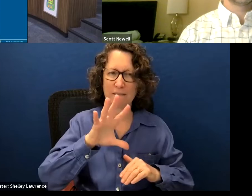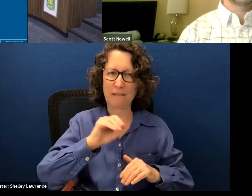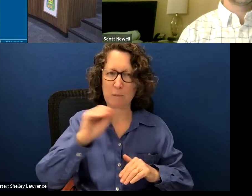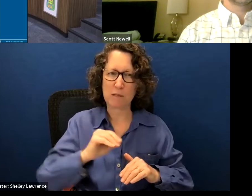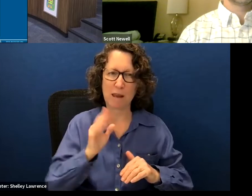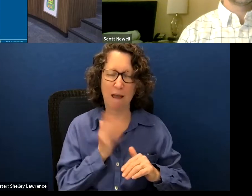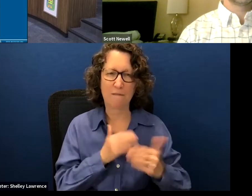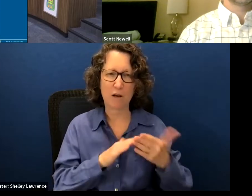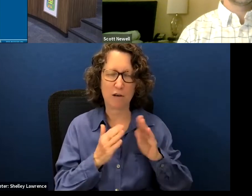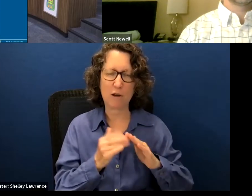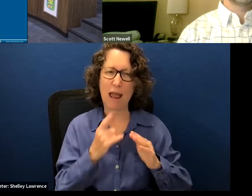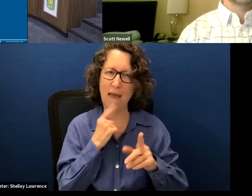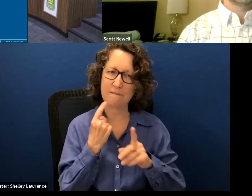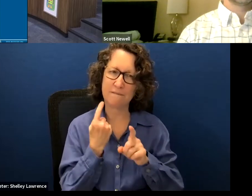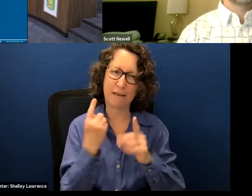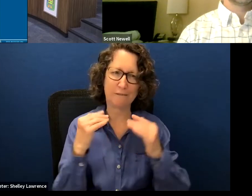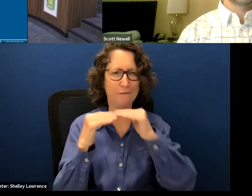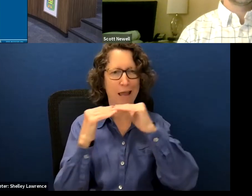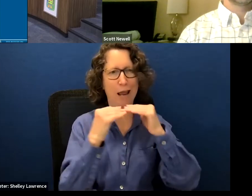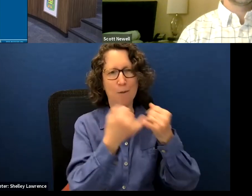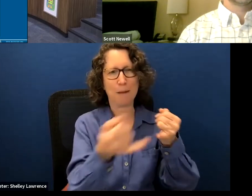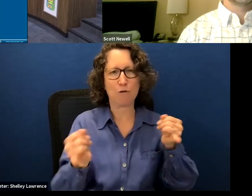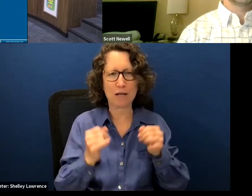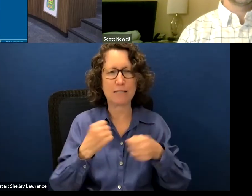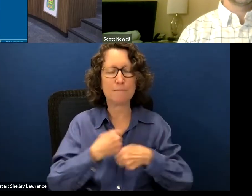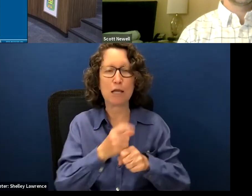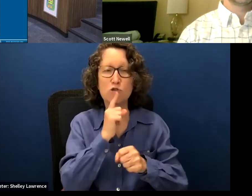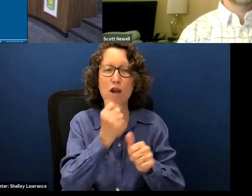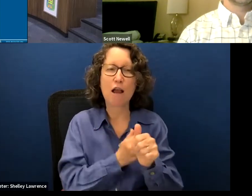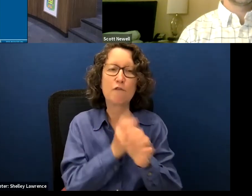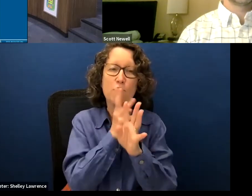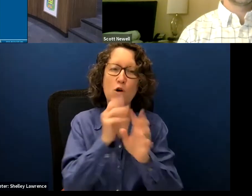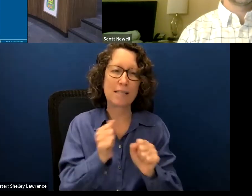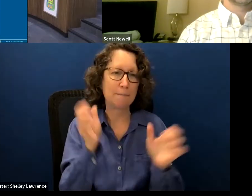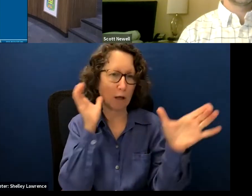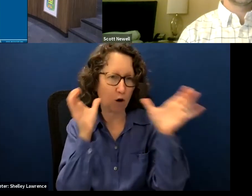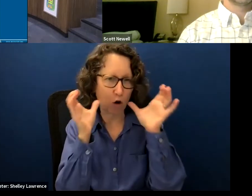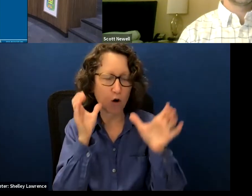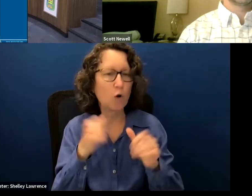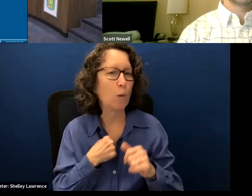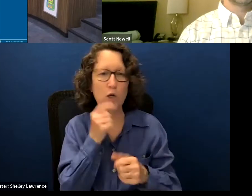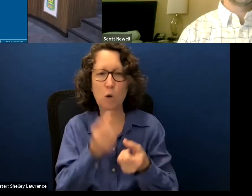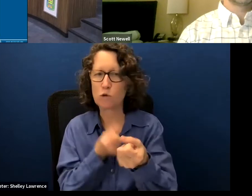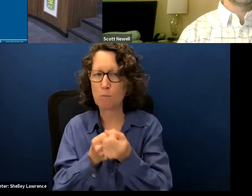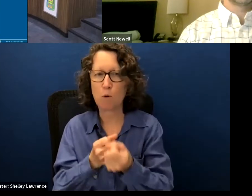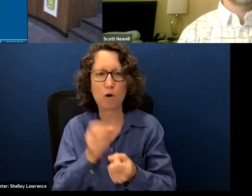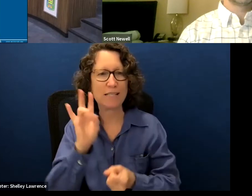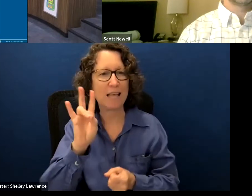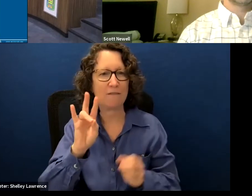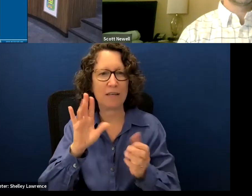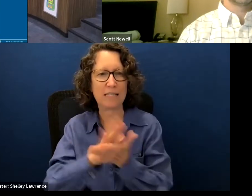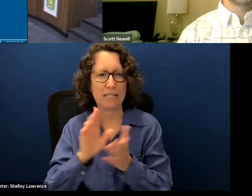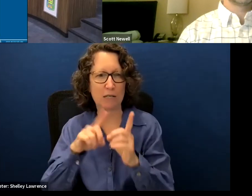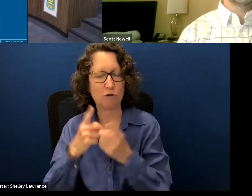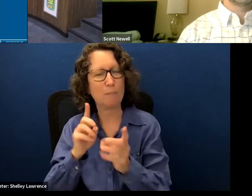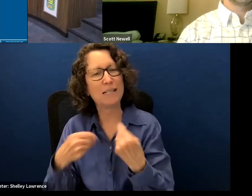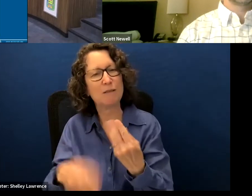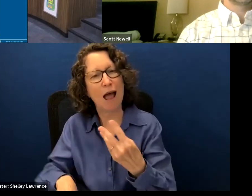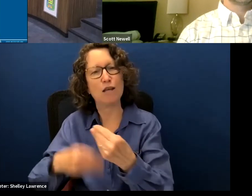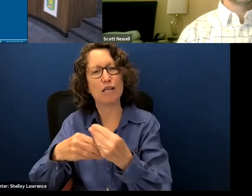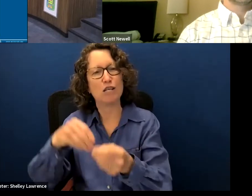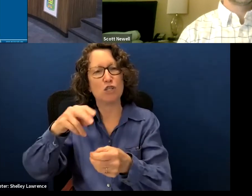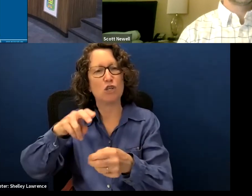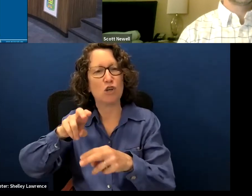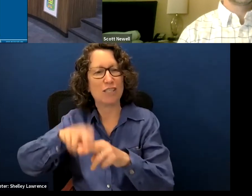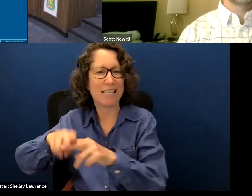district, has fair boundaries, making every voice heard. Just to reiterate, we do not support 7 districts because they provide additional seats